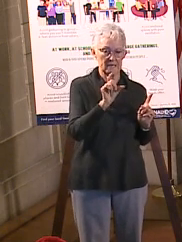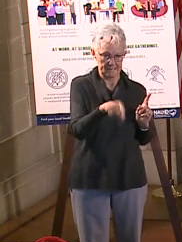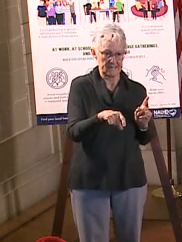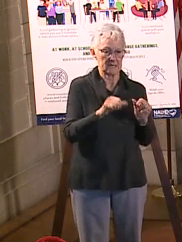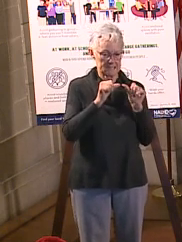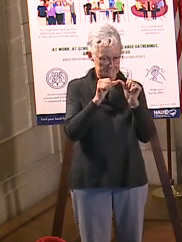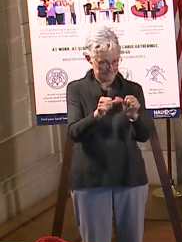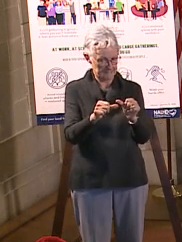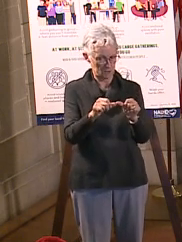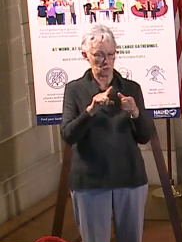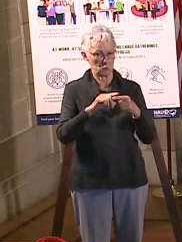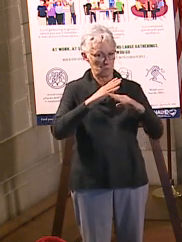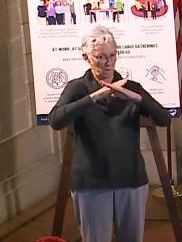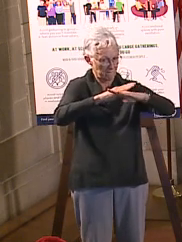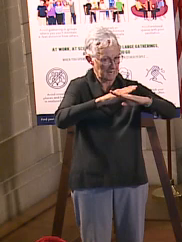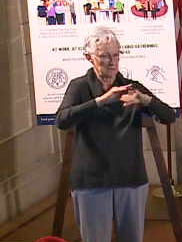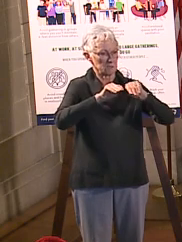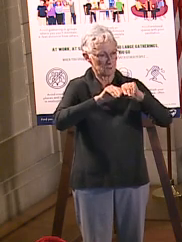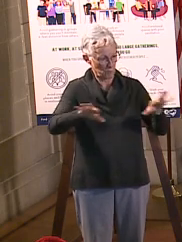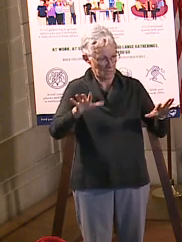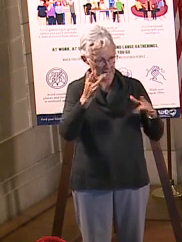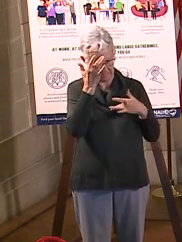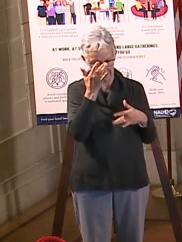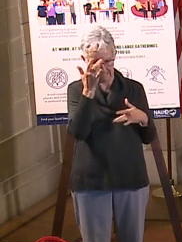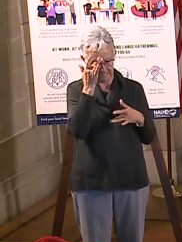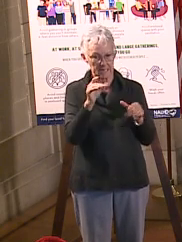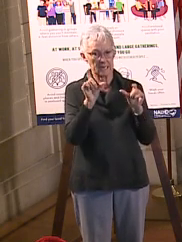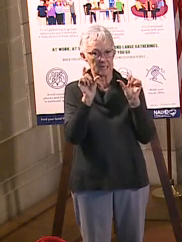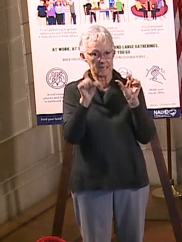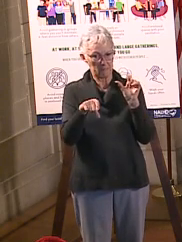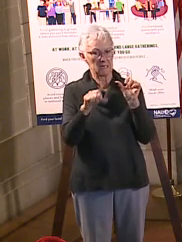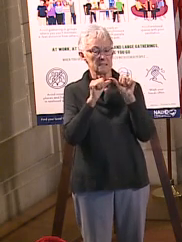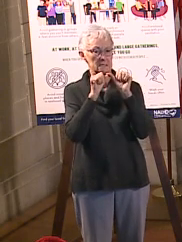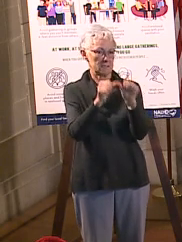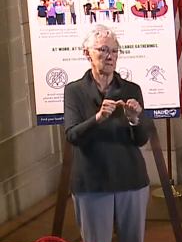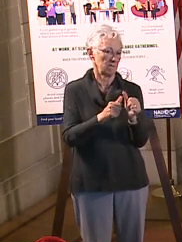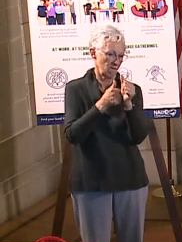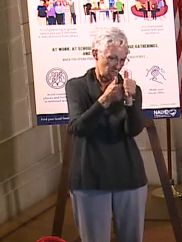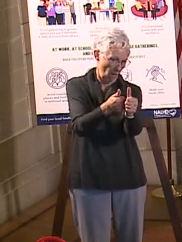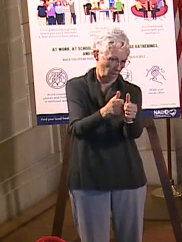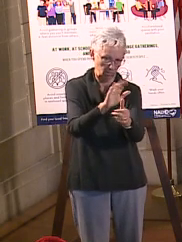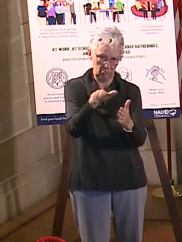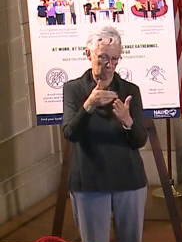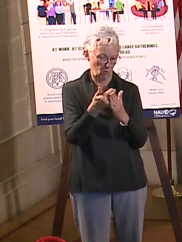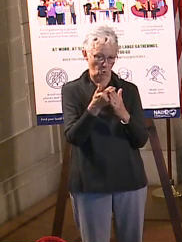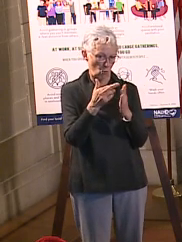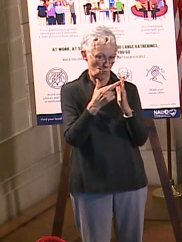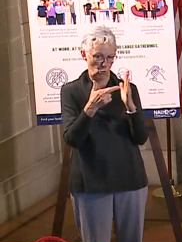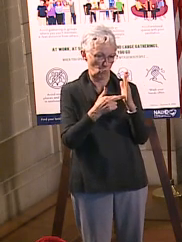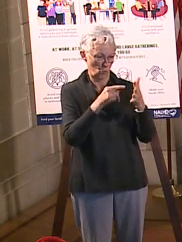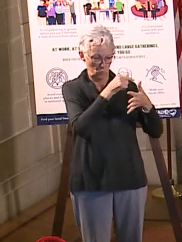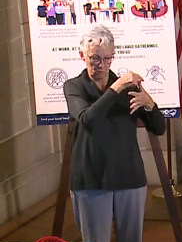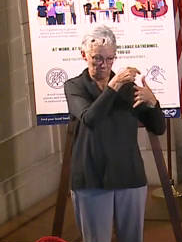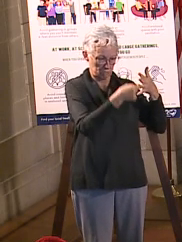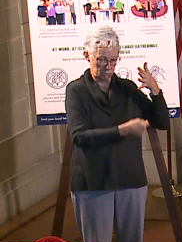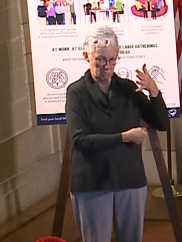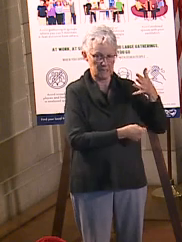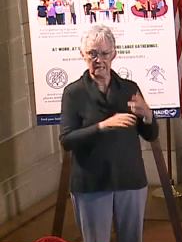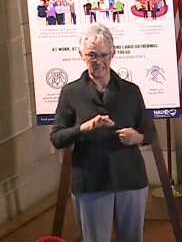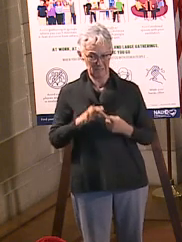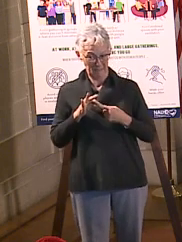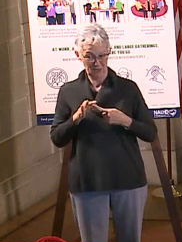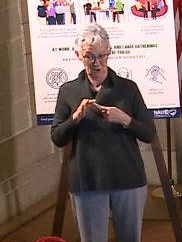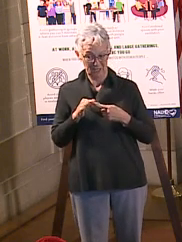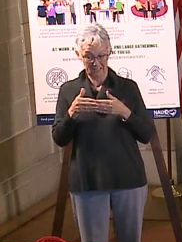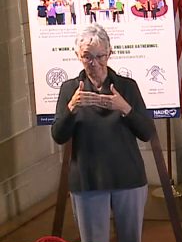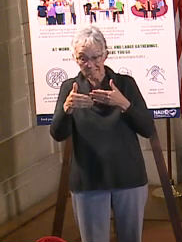spread of the virus. We need people to continue to take those steps, especially with the Christmas holiday coming up. Again,